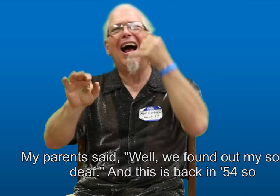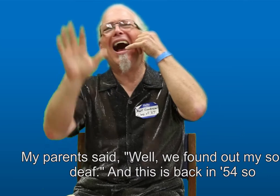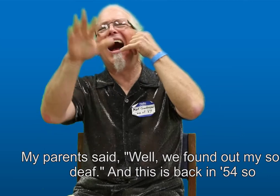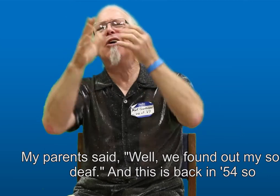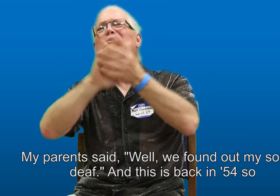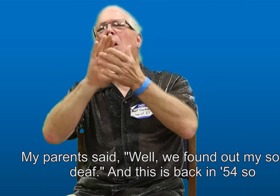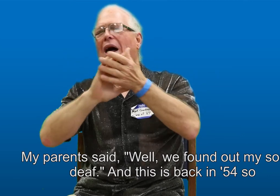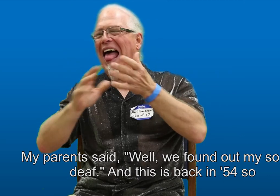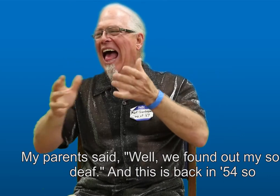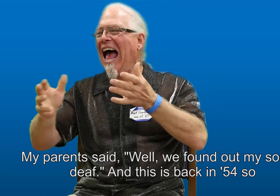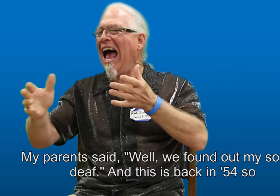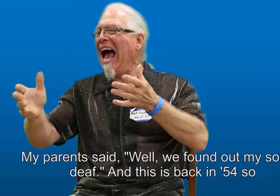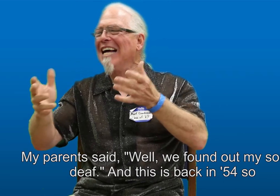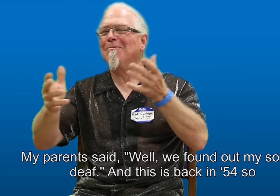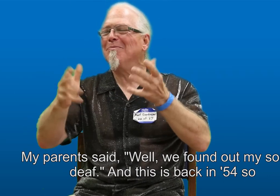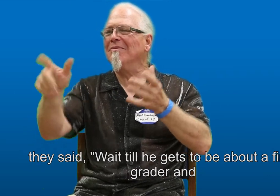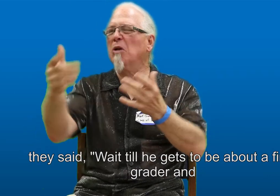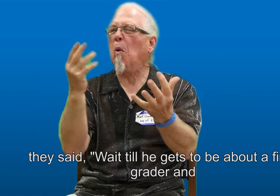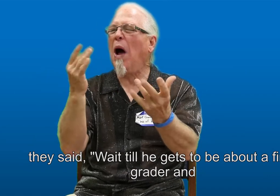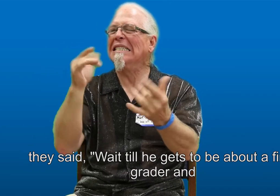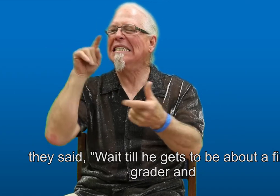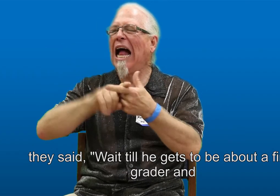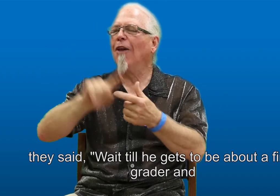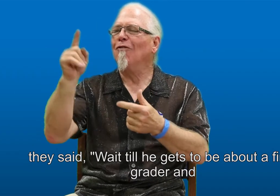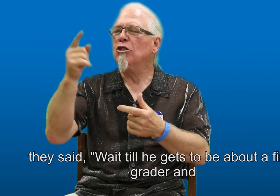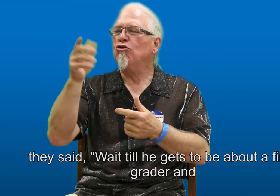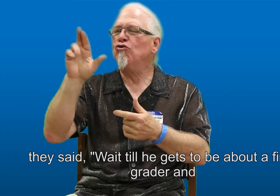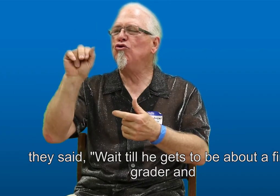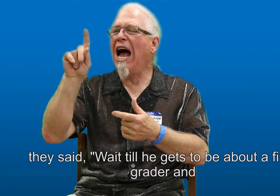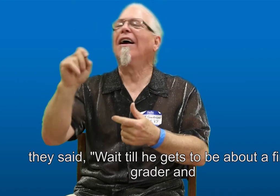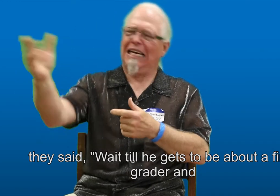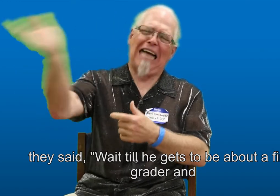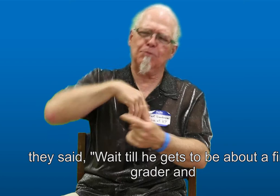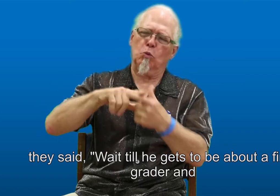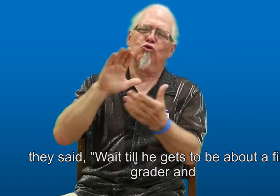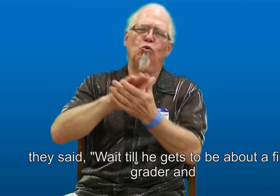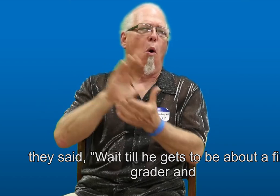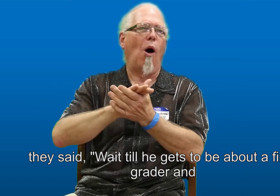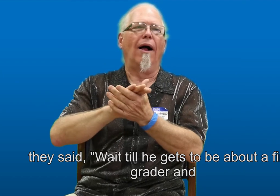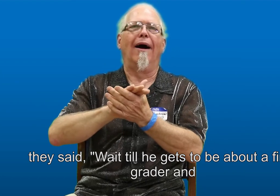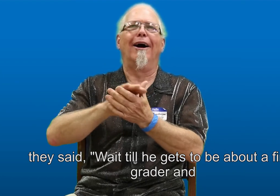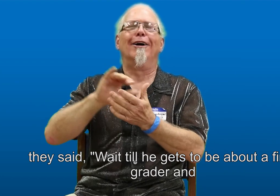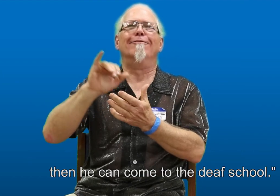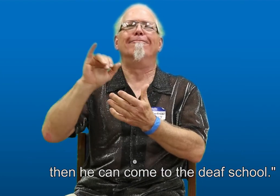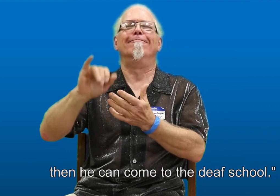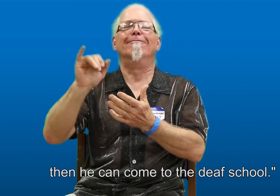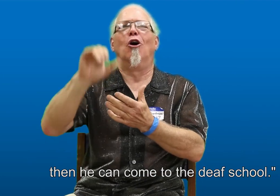son is deaf, and this is back in 54. So they said, "Well, wait till he gets to be about a first grader, and then he can